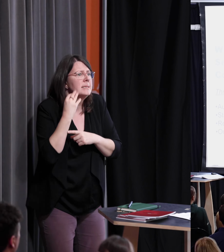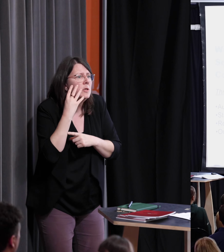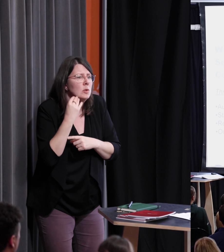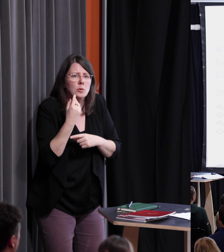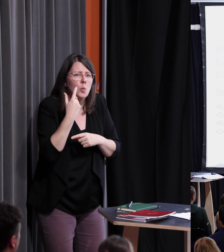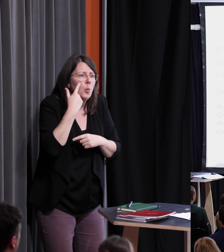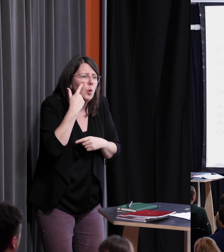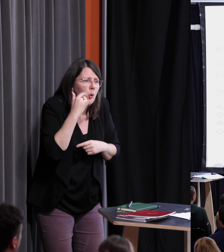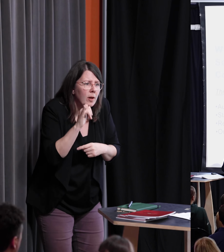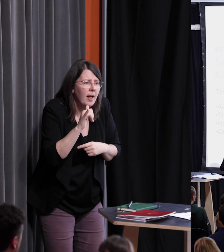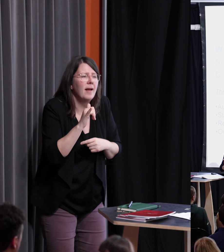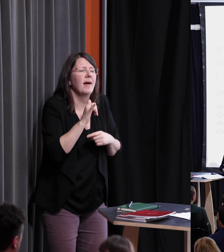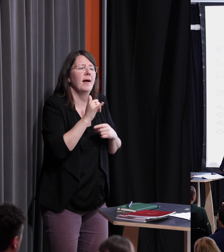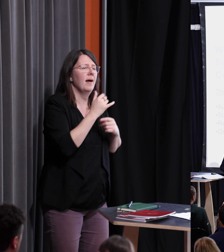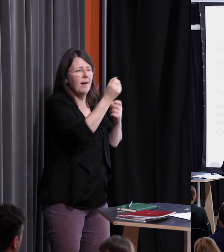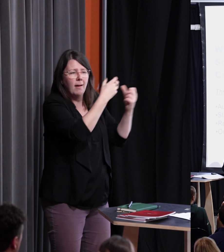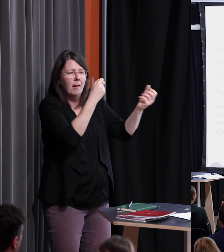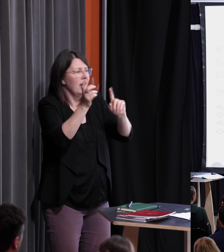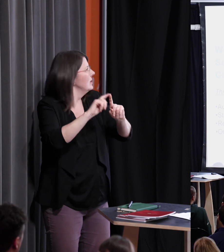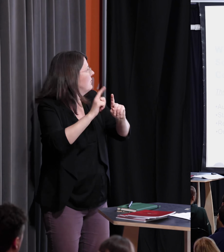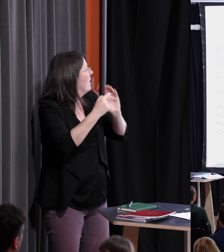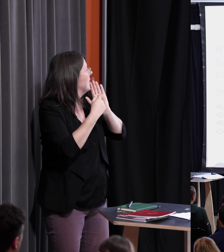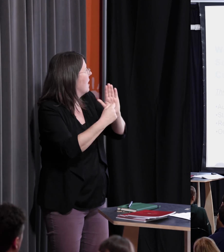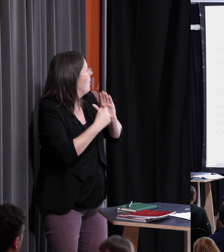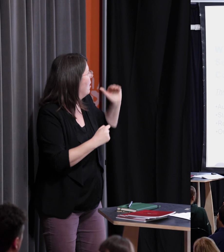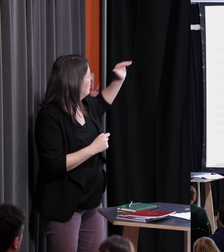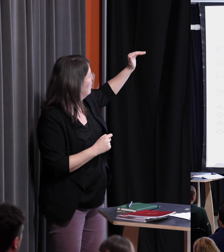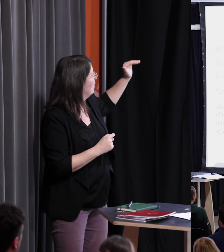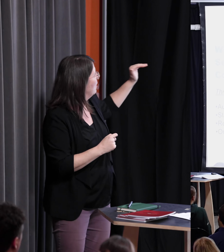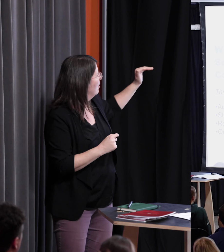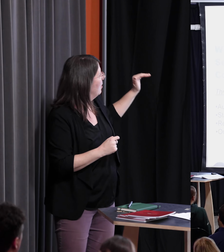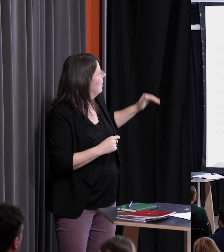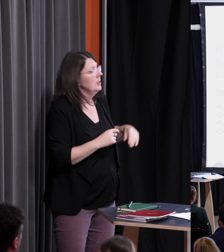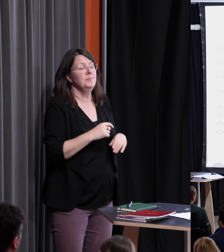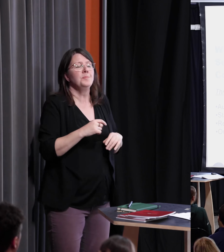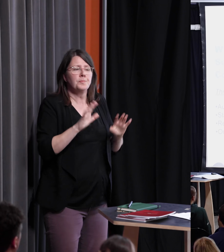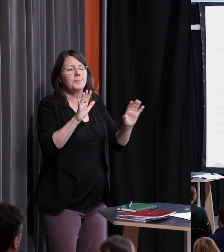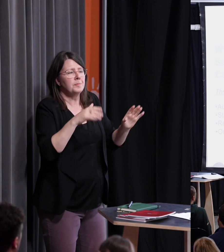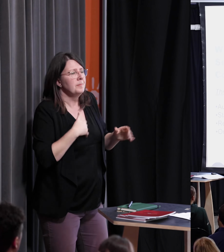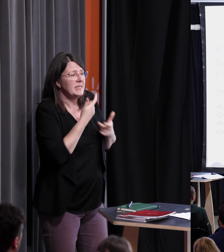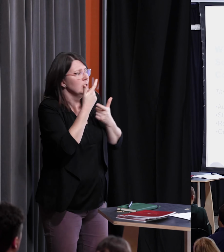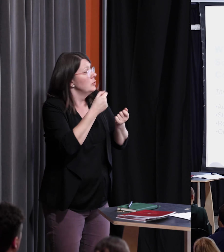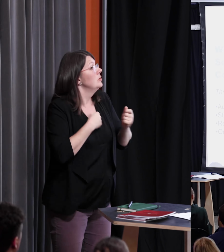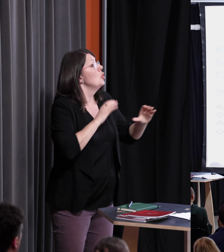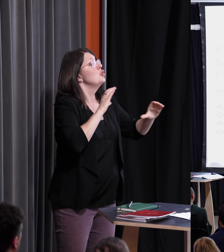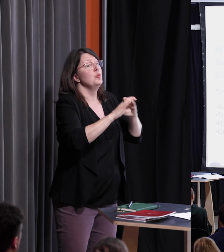people have been giving me. And what I've been seeing is that there's two experiences largely.